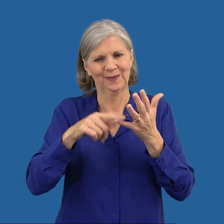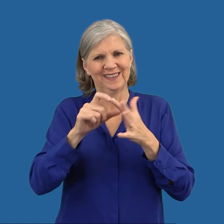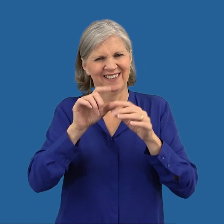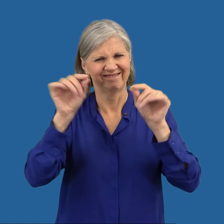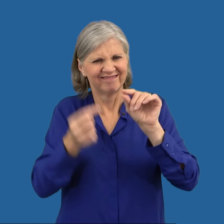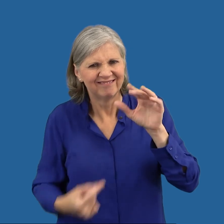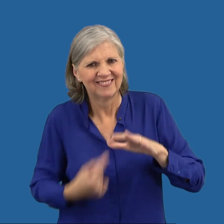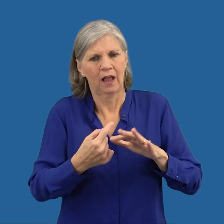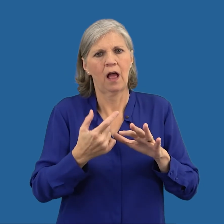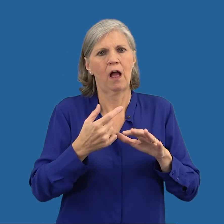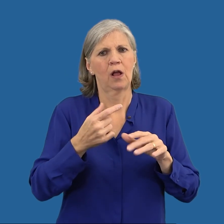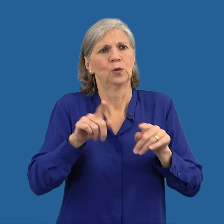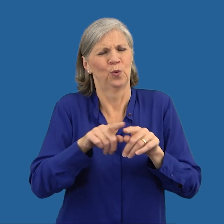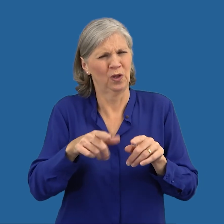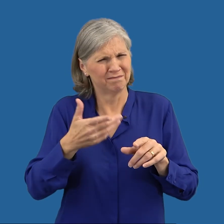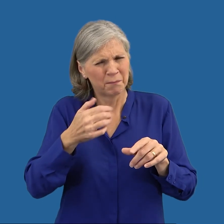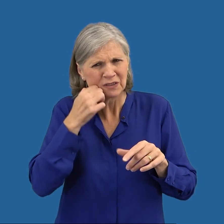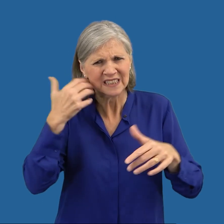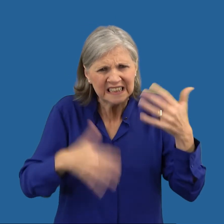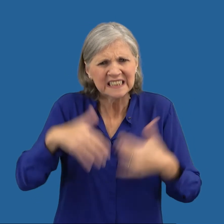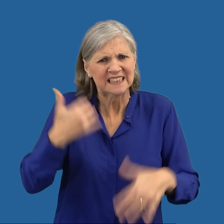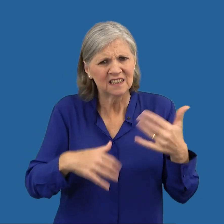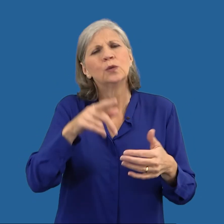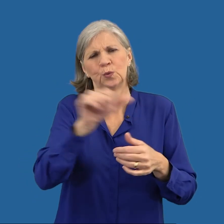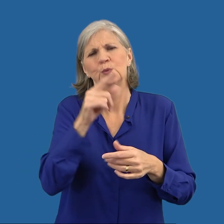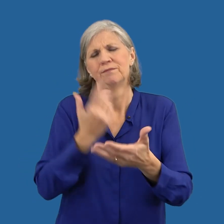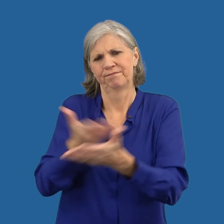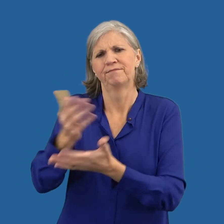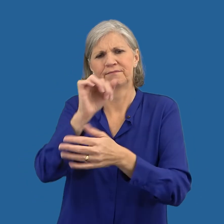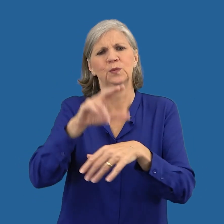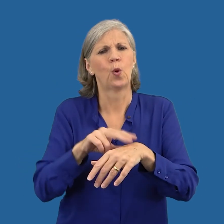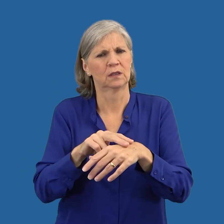inserted, as well as period pain, you should speak to your doctor as soon as possible.